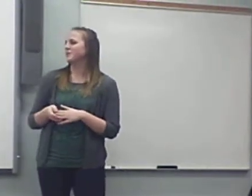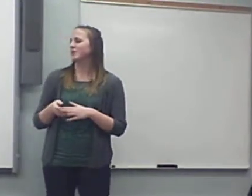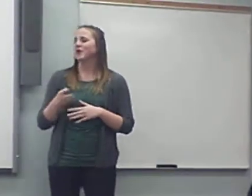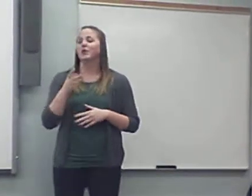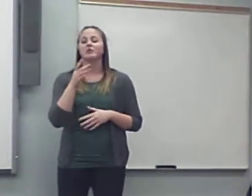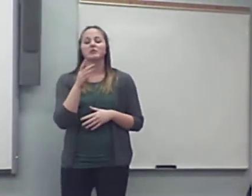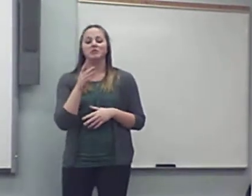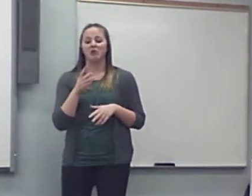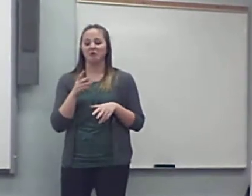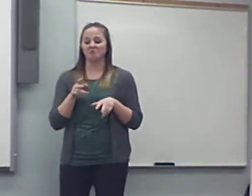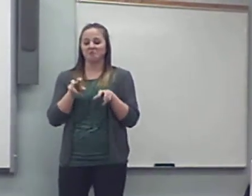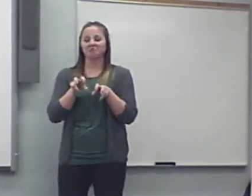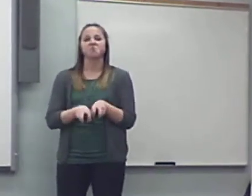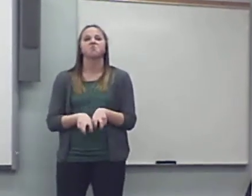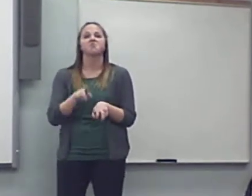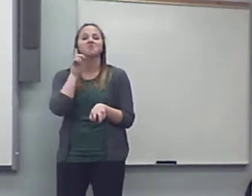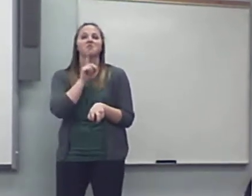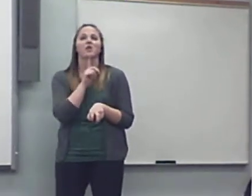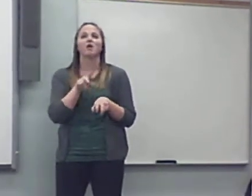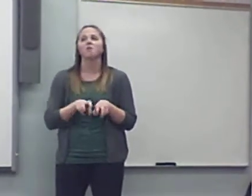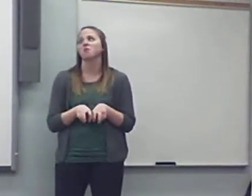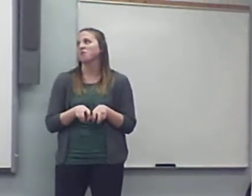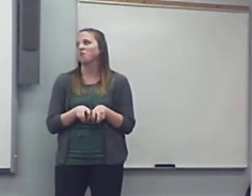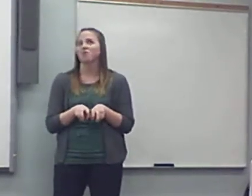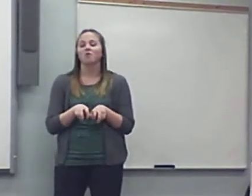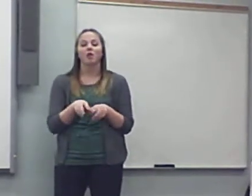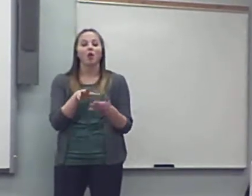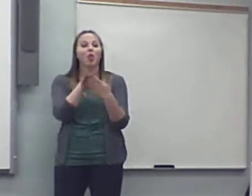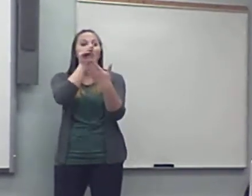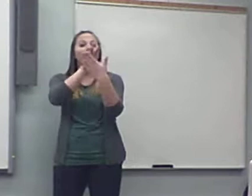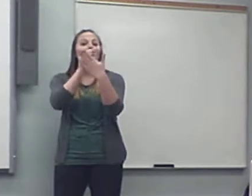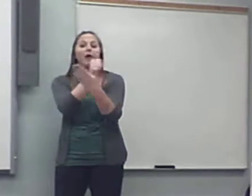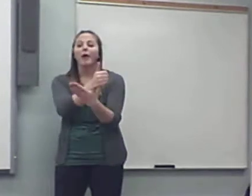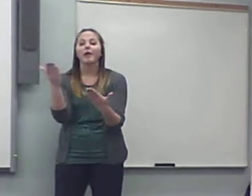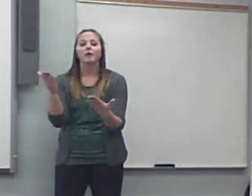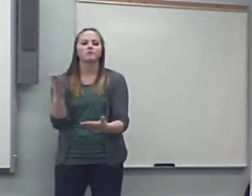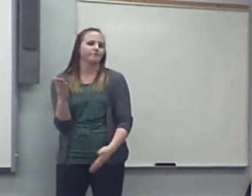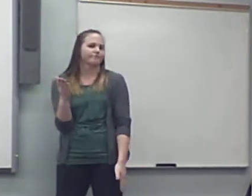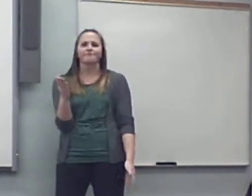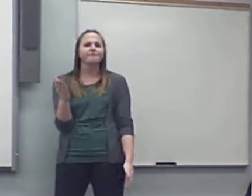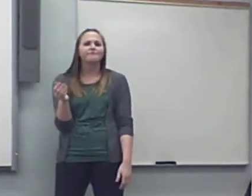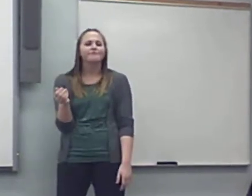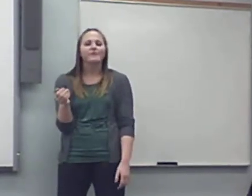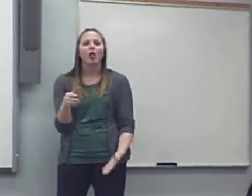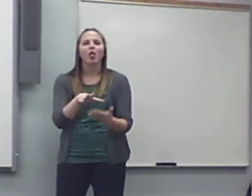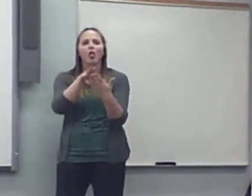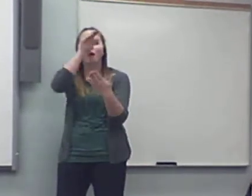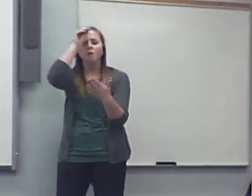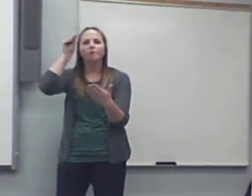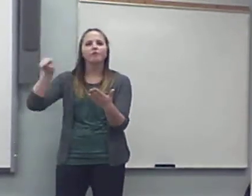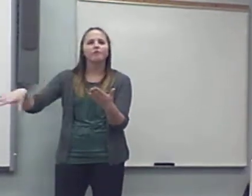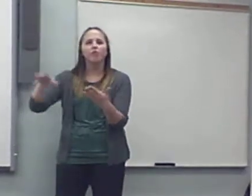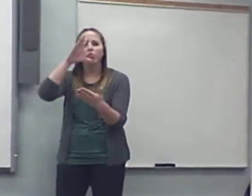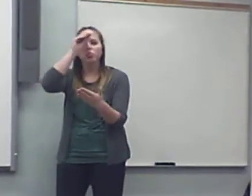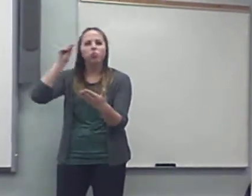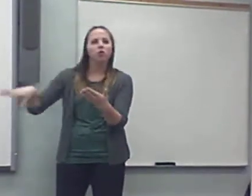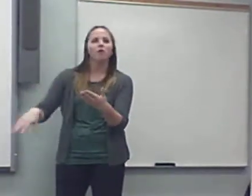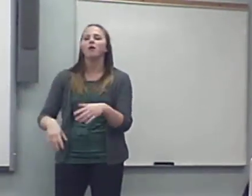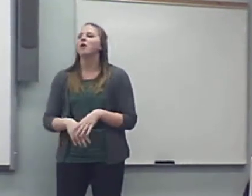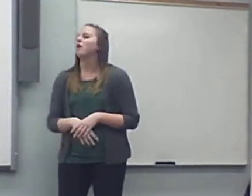getting anything. And at that point, there's really not a lot of incentive for a church to do something different or better because there's nobody requiring